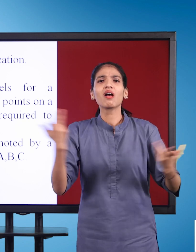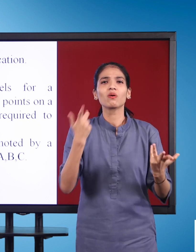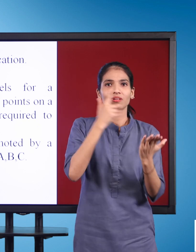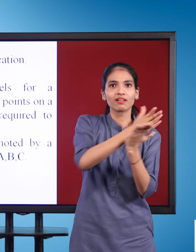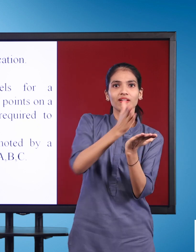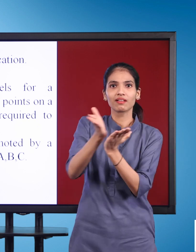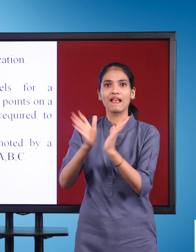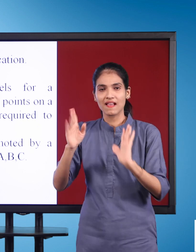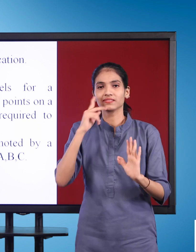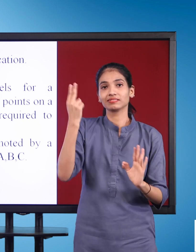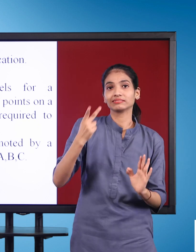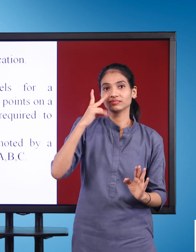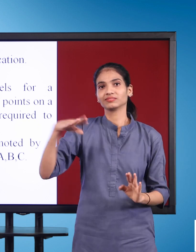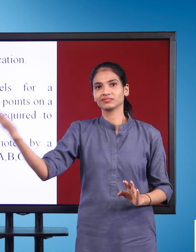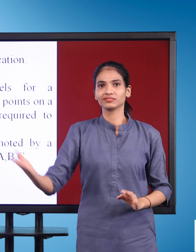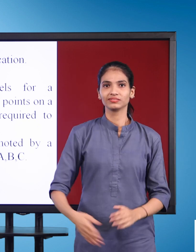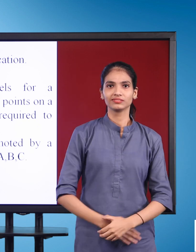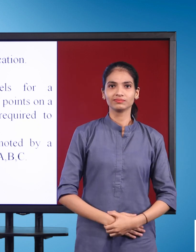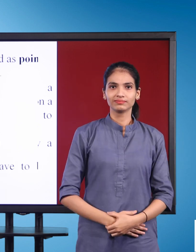like A, B, C.